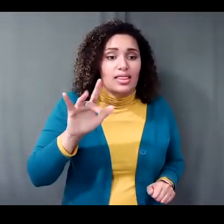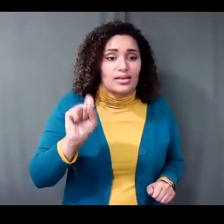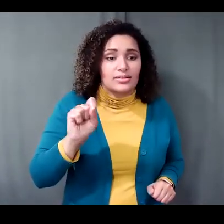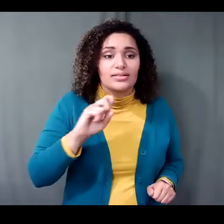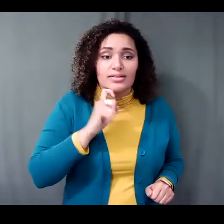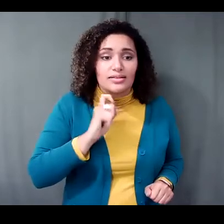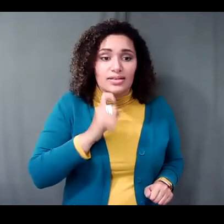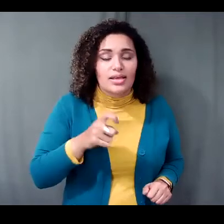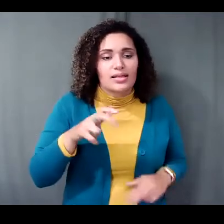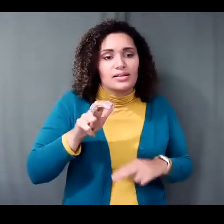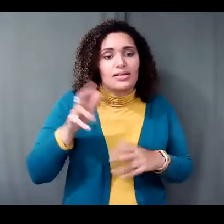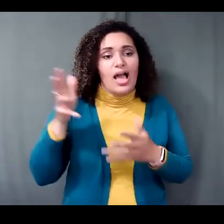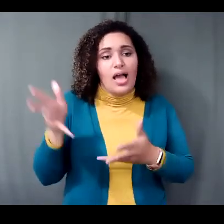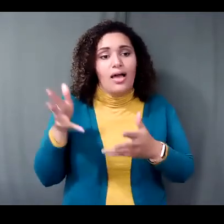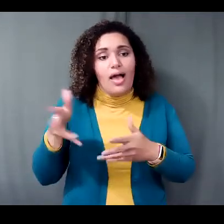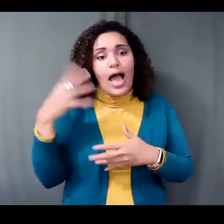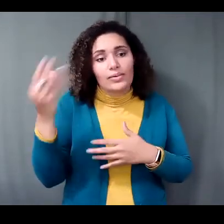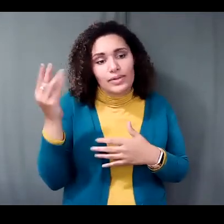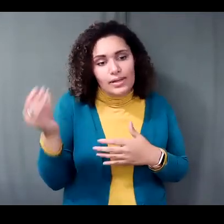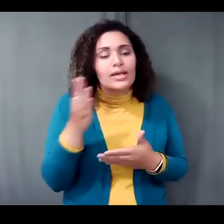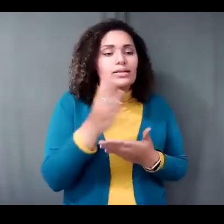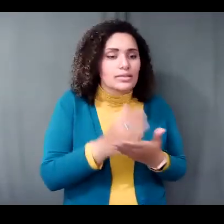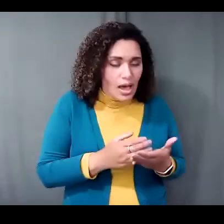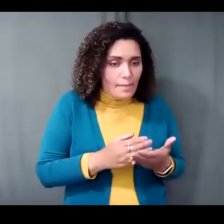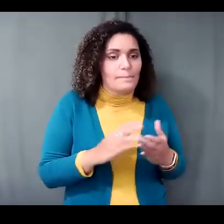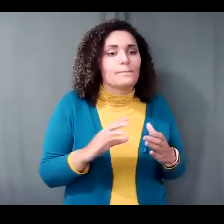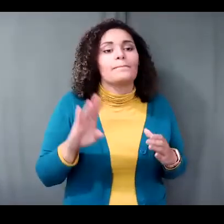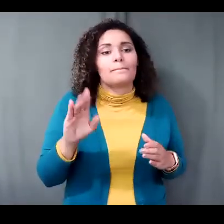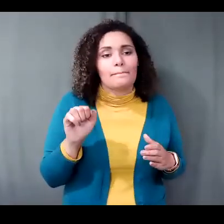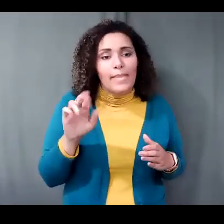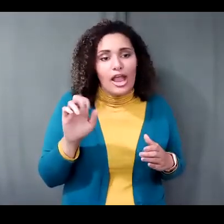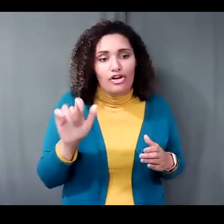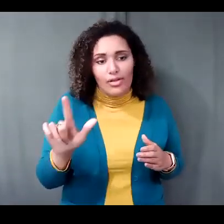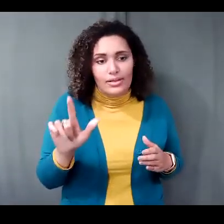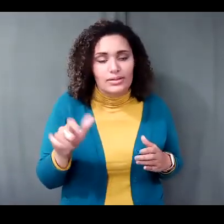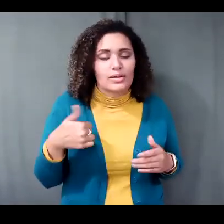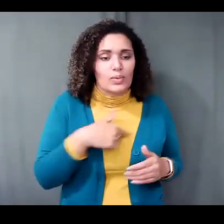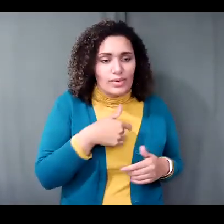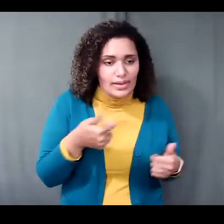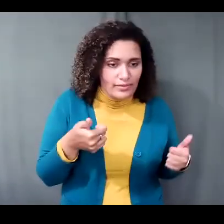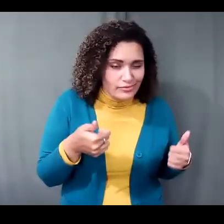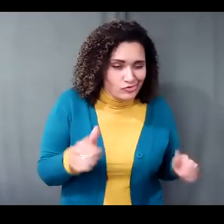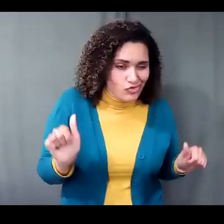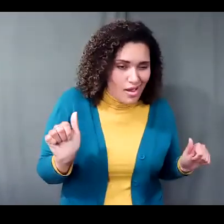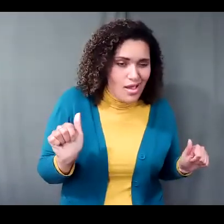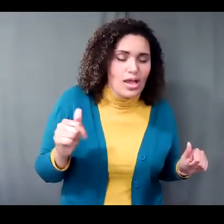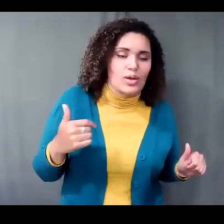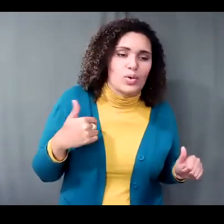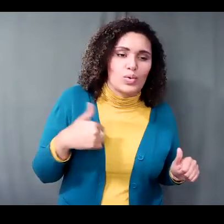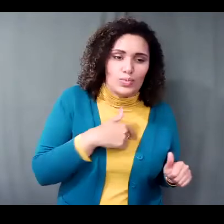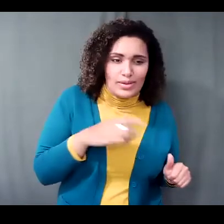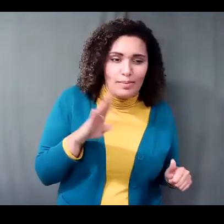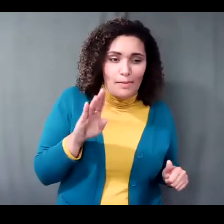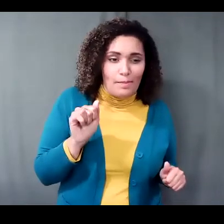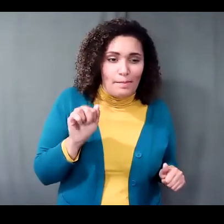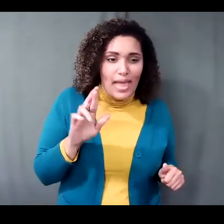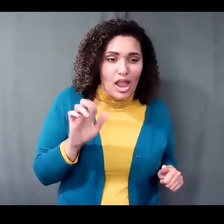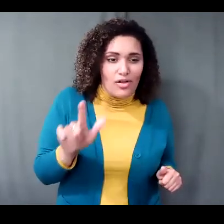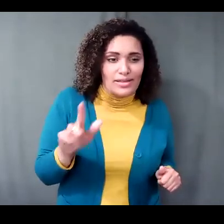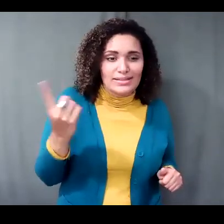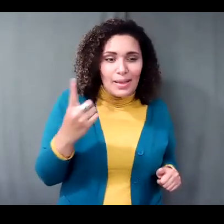we will add sulfur just to make sure it stays healthy. But otherwise, it doesn't have the high alcohol. So the Terra Sol is very